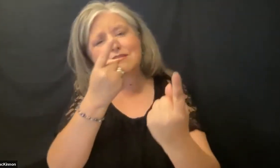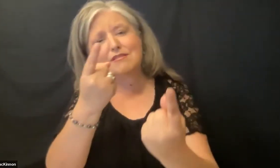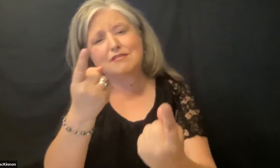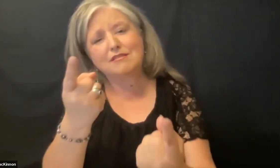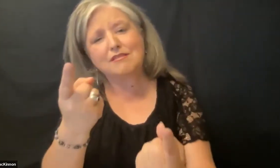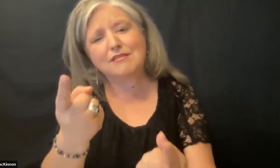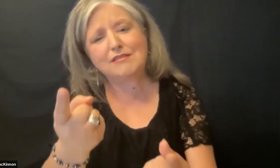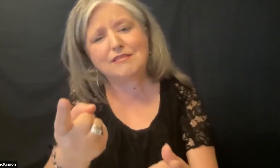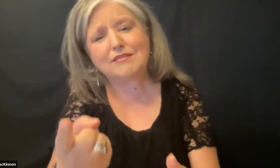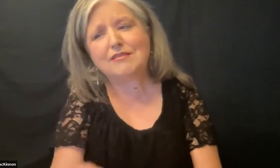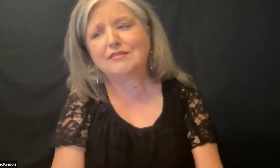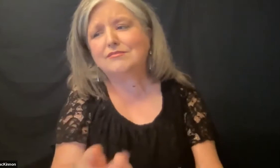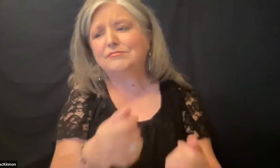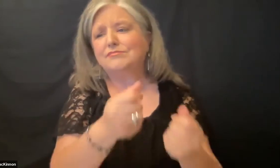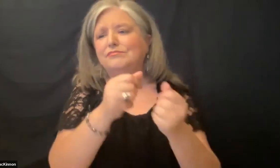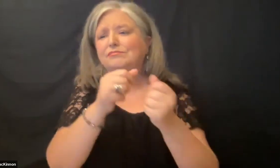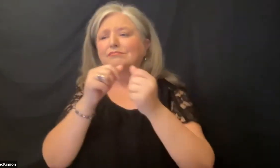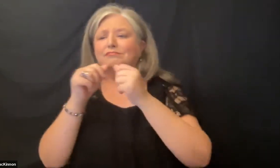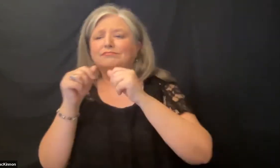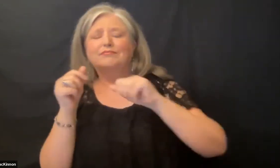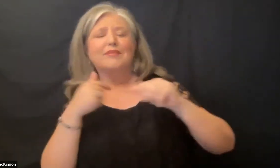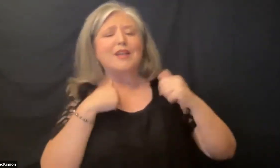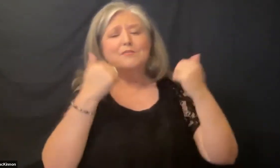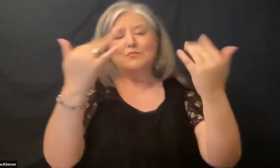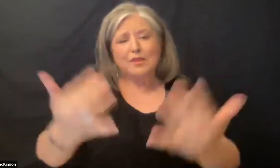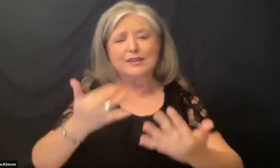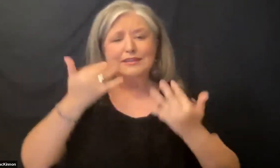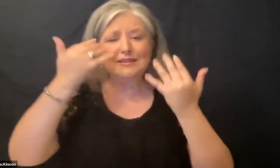I have lived in the darkness for so long.